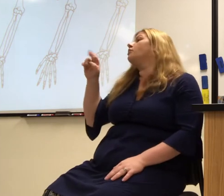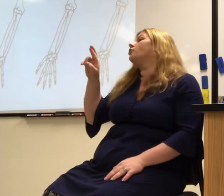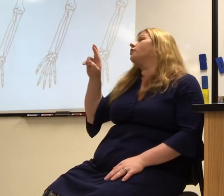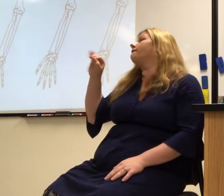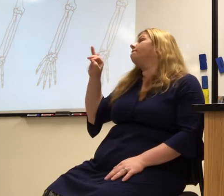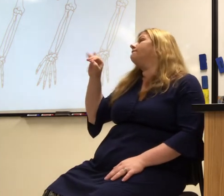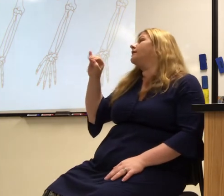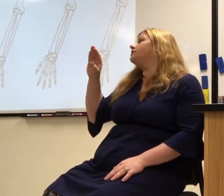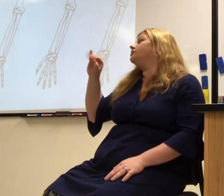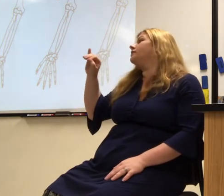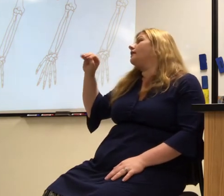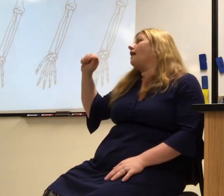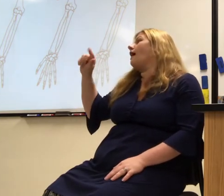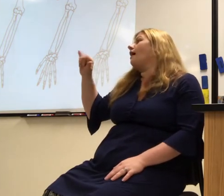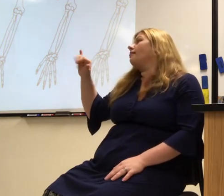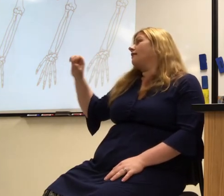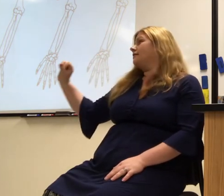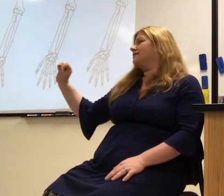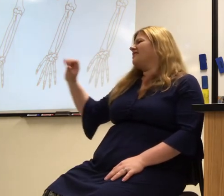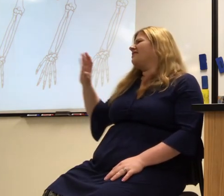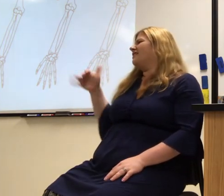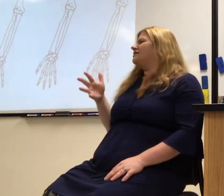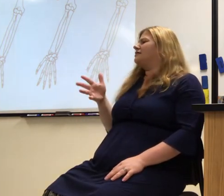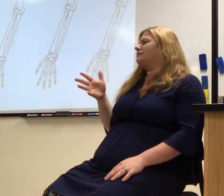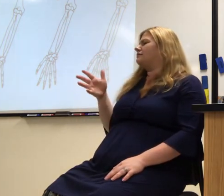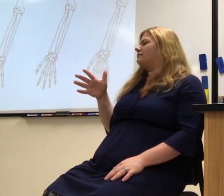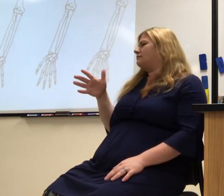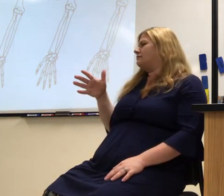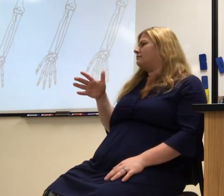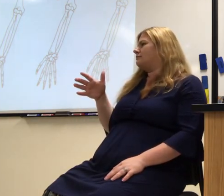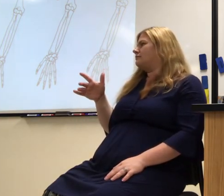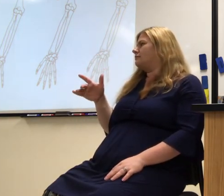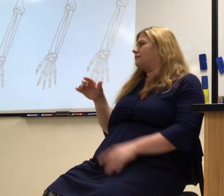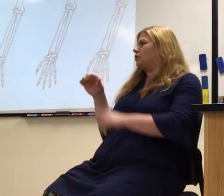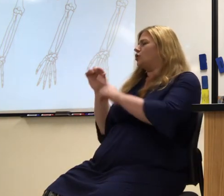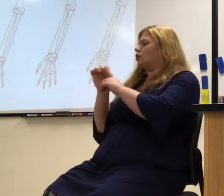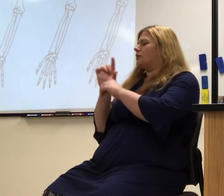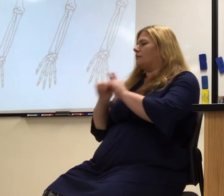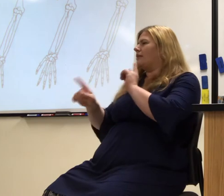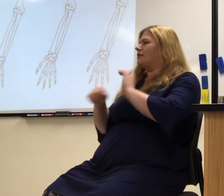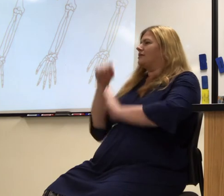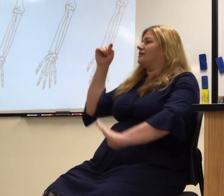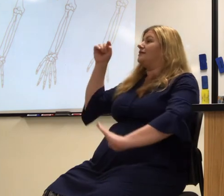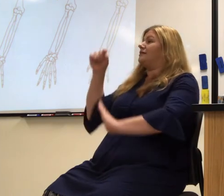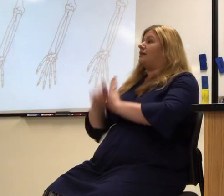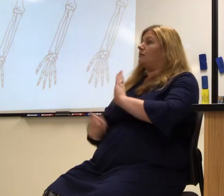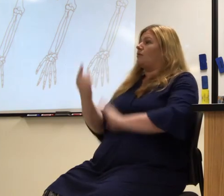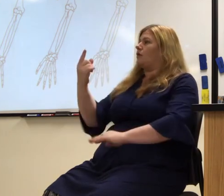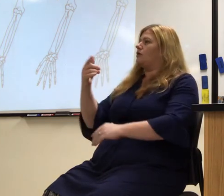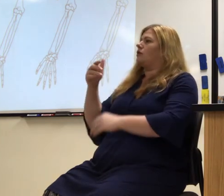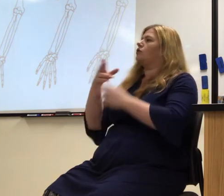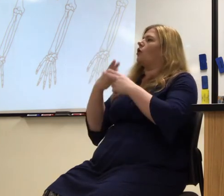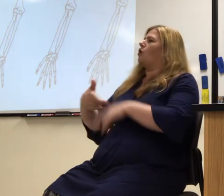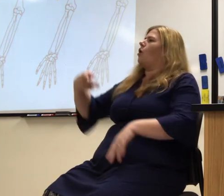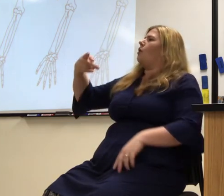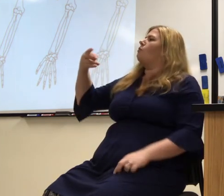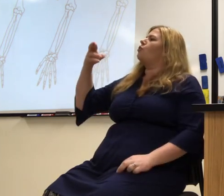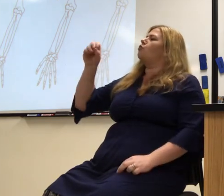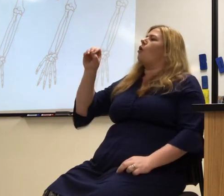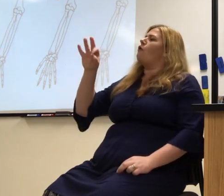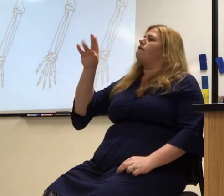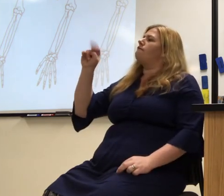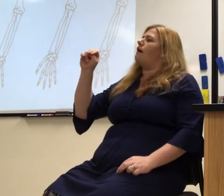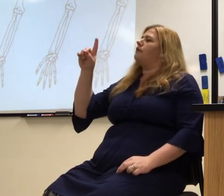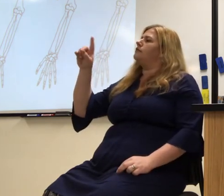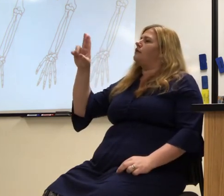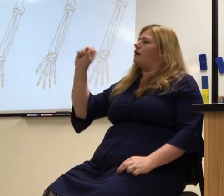Superficialis is a relative term. There's a deeper one. it's called profundus, flexor digitorum